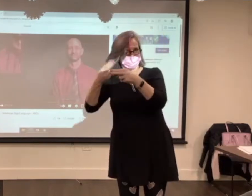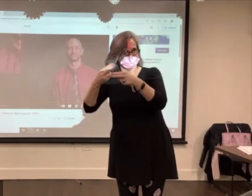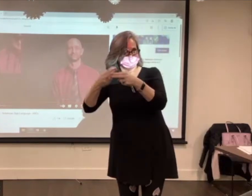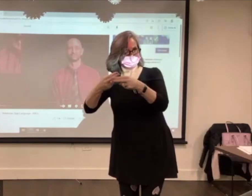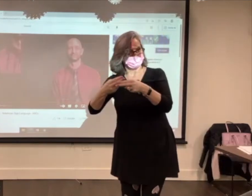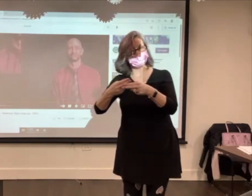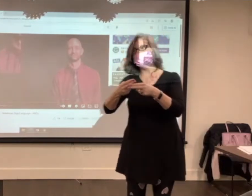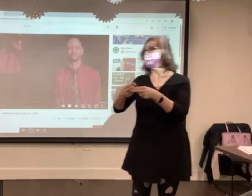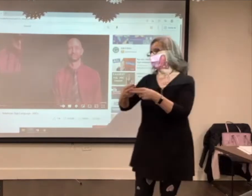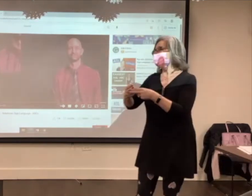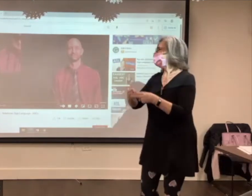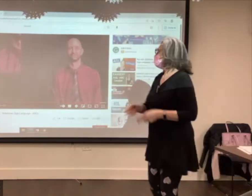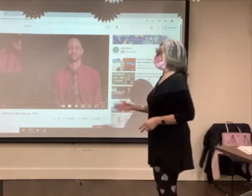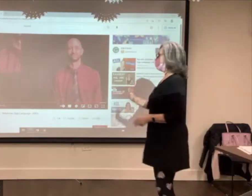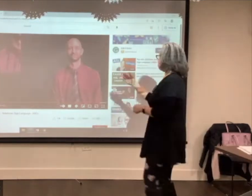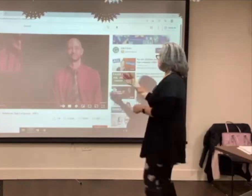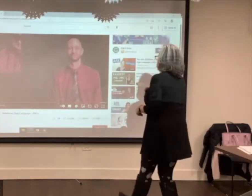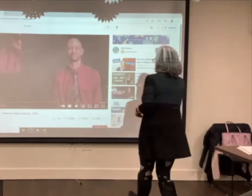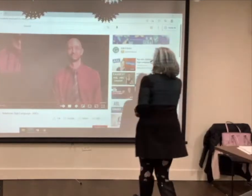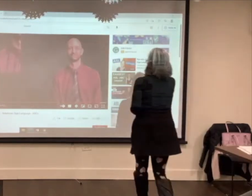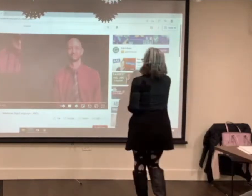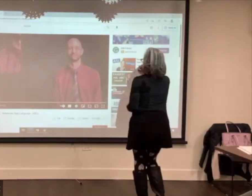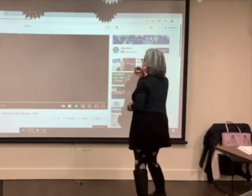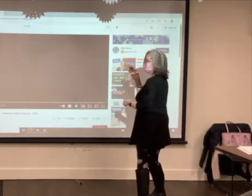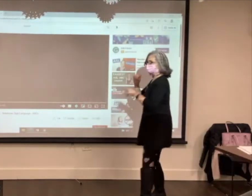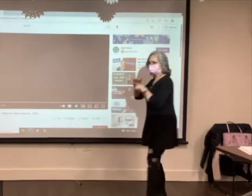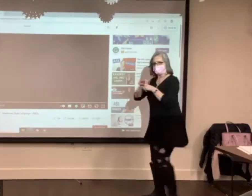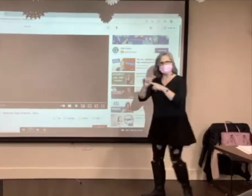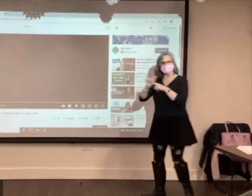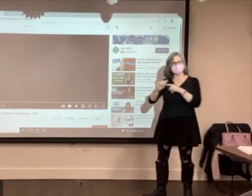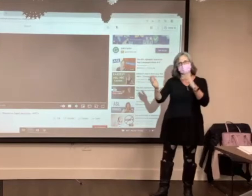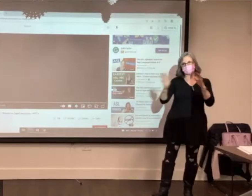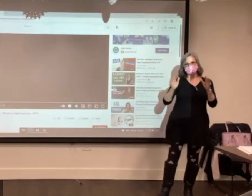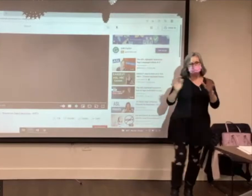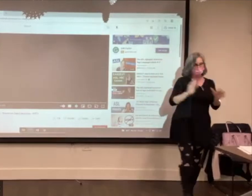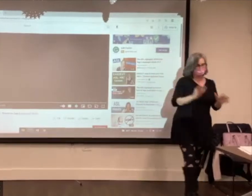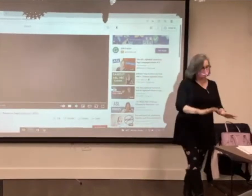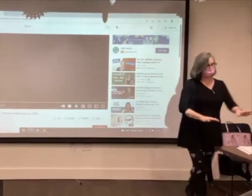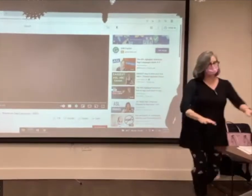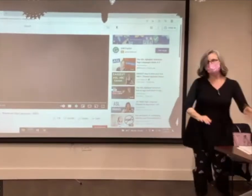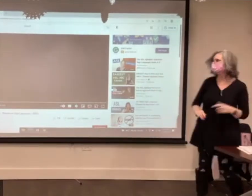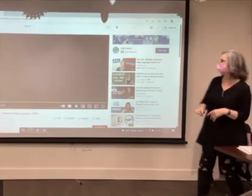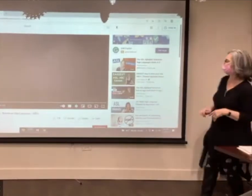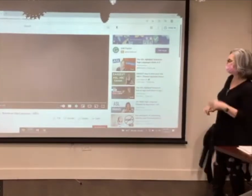name. Okay, right all the way from the beginning. This way they can practice and they can kind of see their handout because they'll be using that at